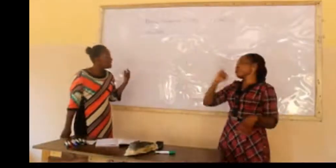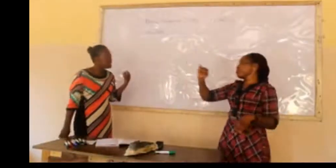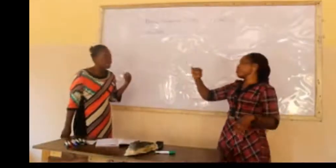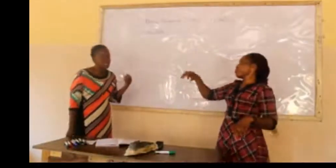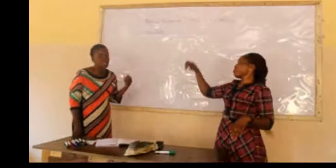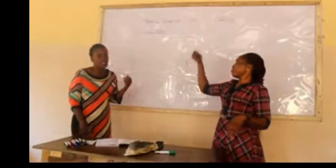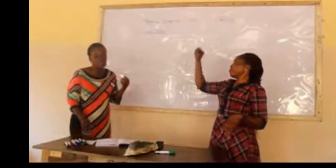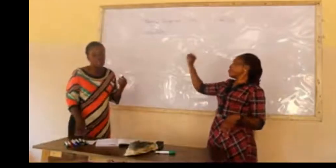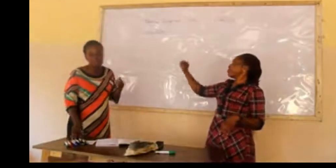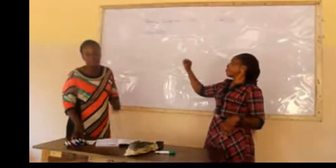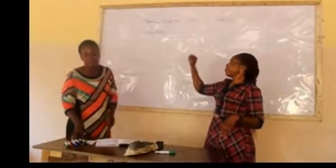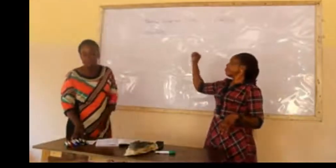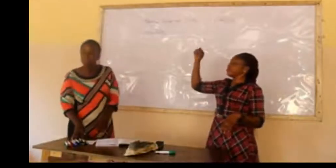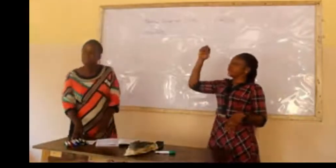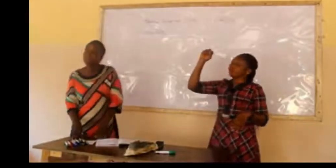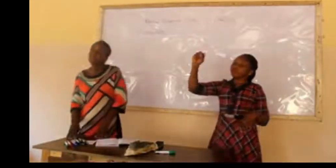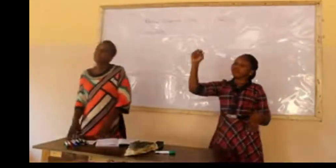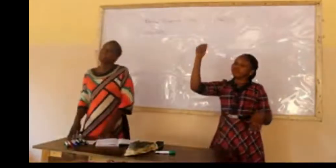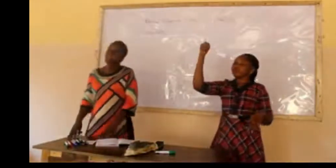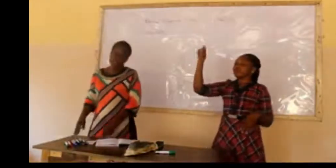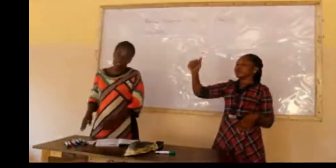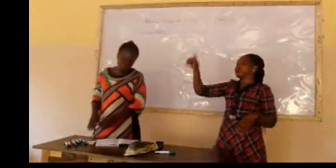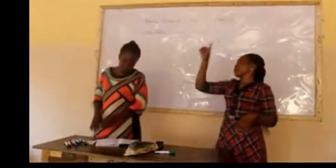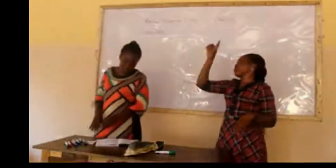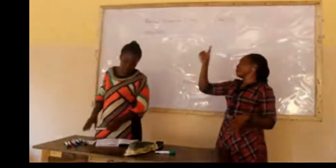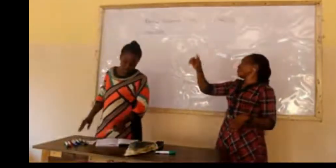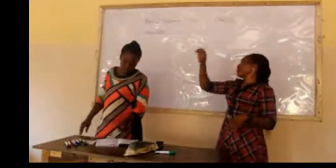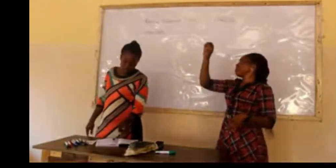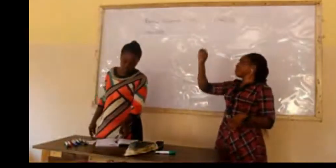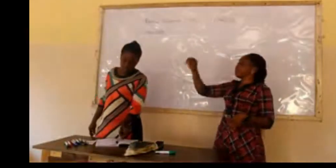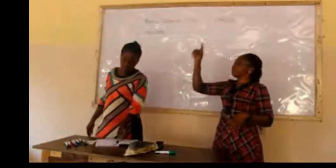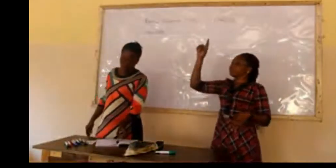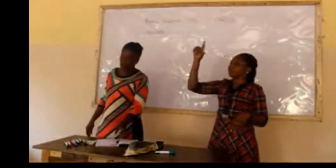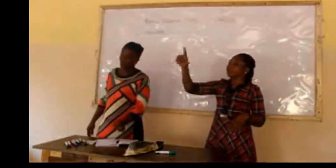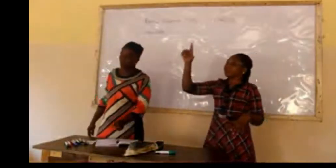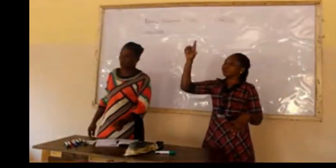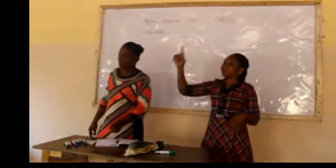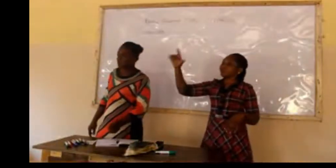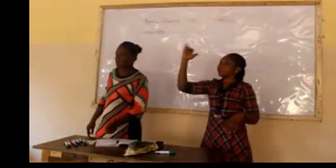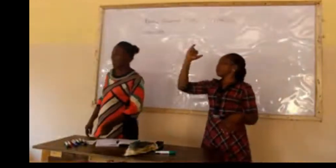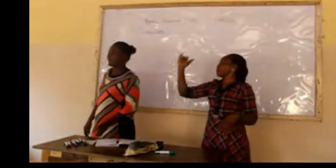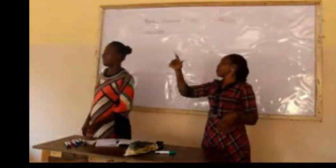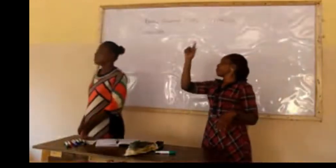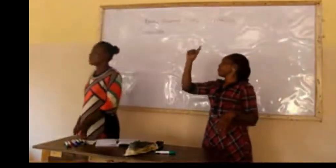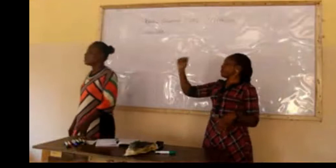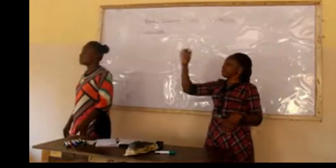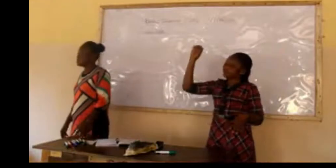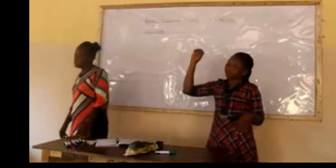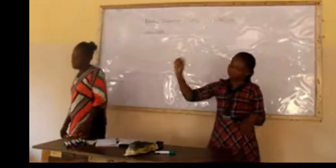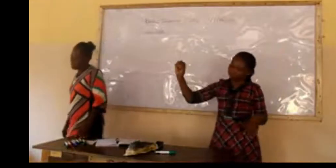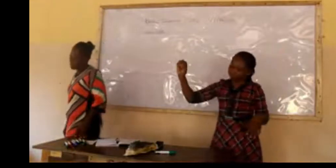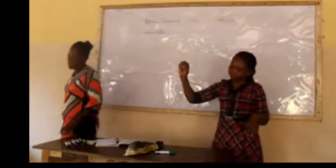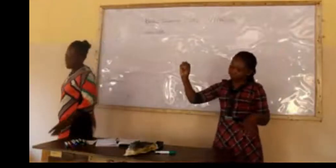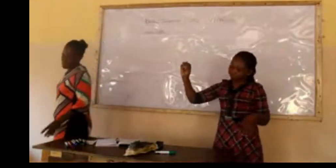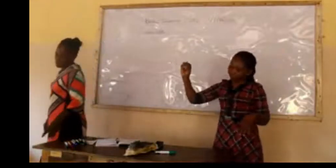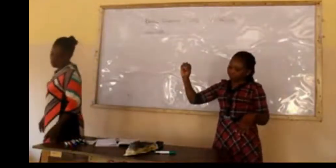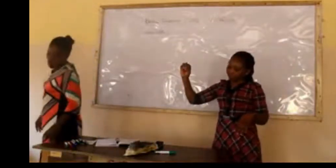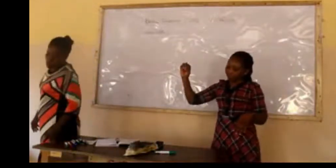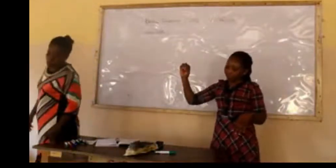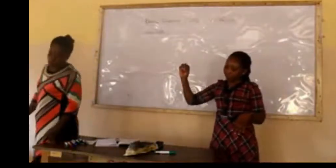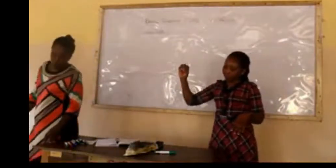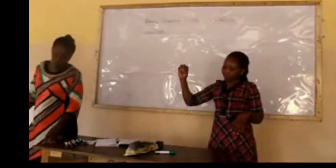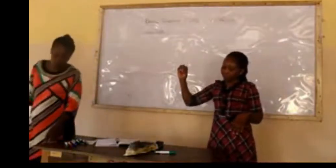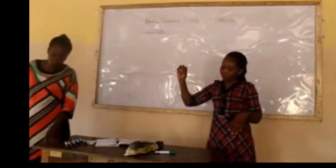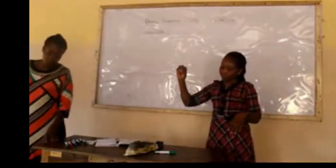Topic says satellite. Yes, before I begin, I want to call your attention to